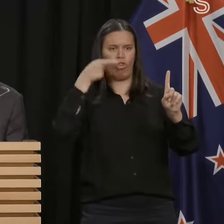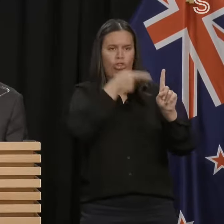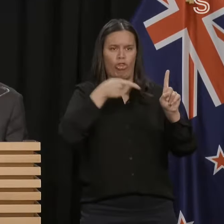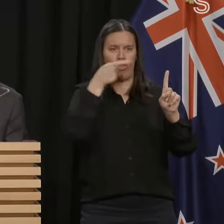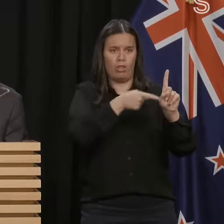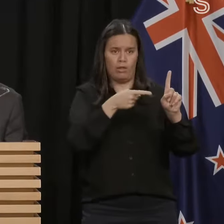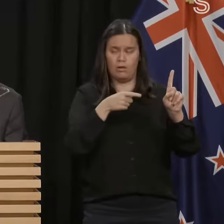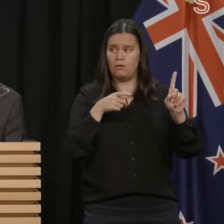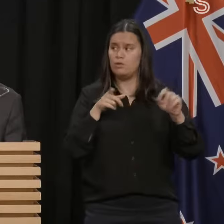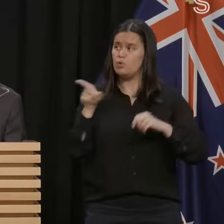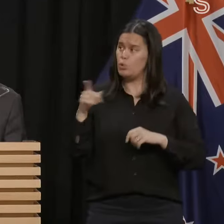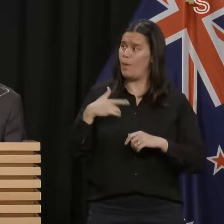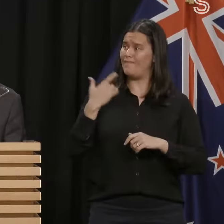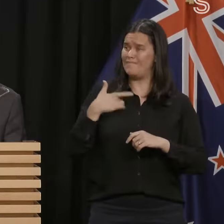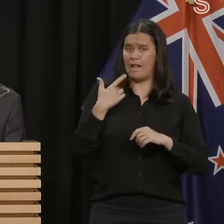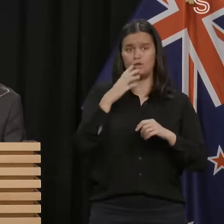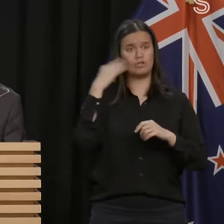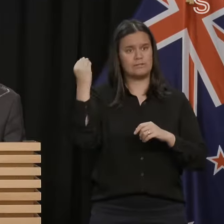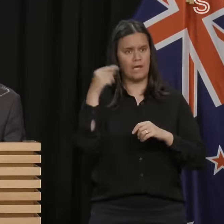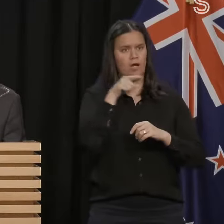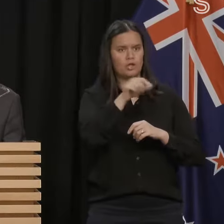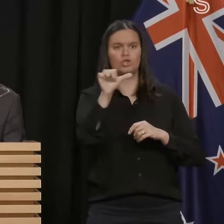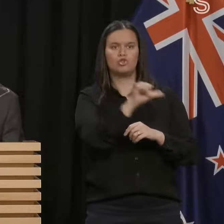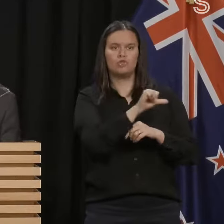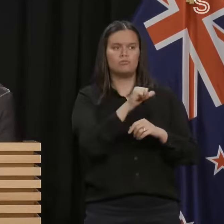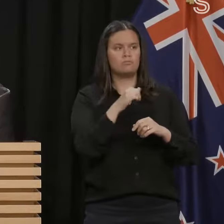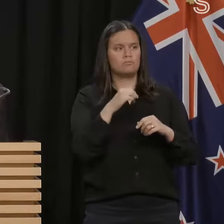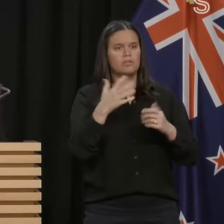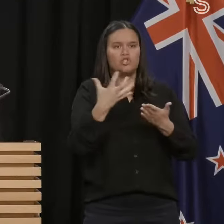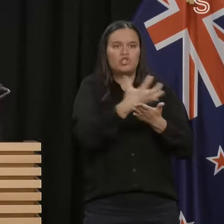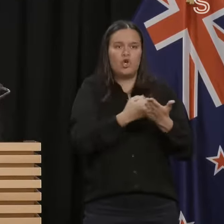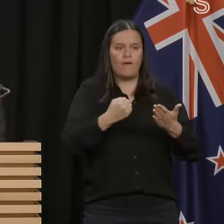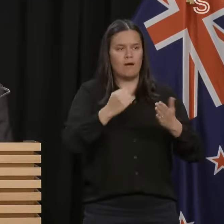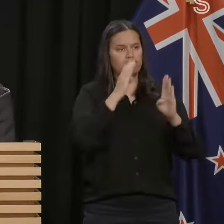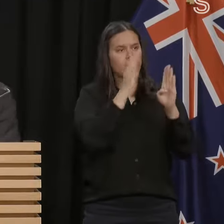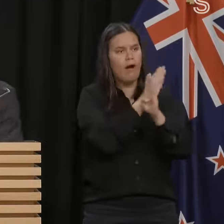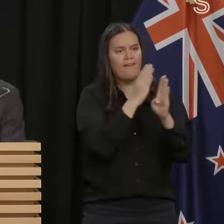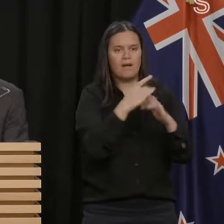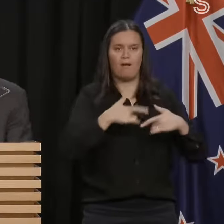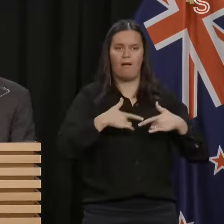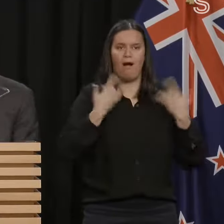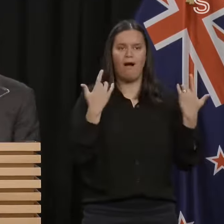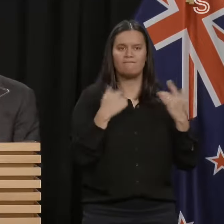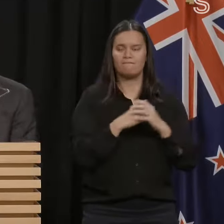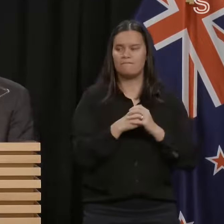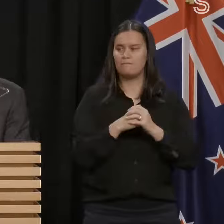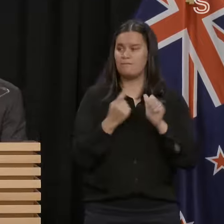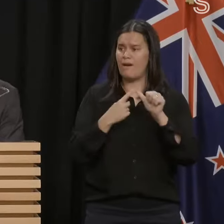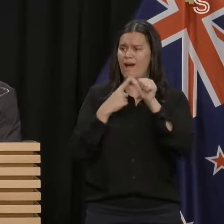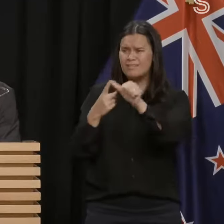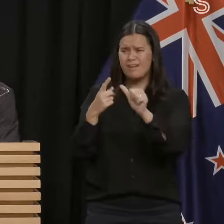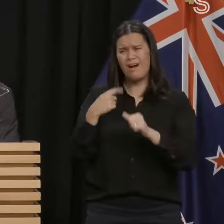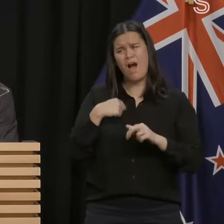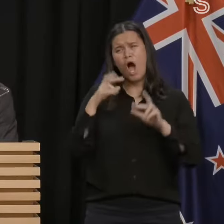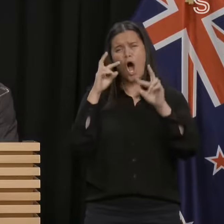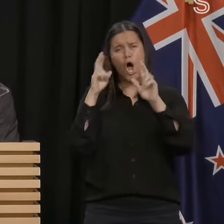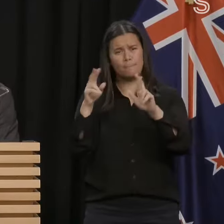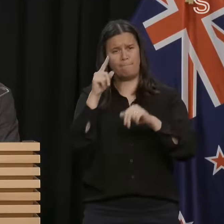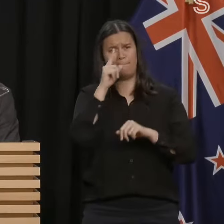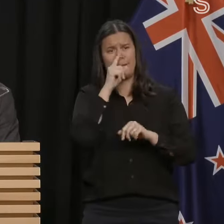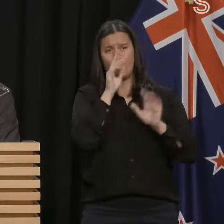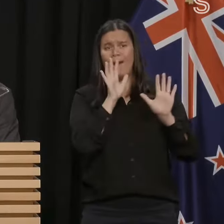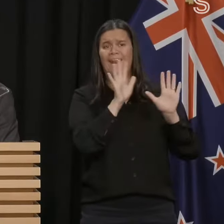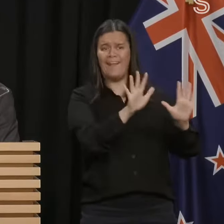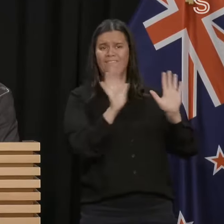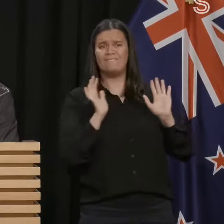she deserve the chance to live a private life after next week when she? Well, in terms of the last part of what you've just asked, I absolutely hope that people will leave her alone and